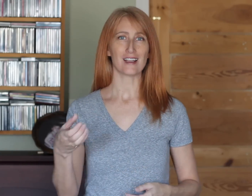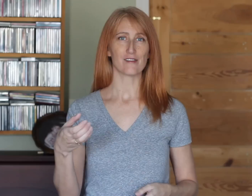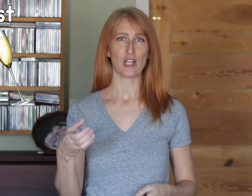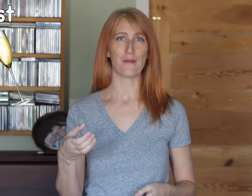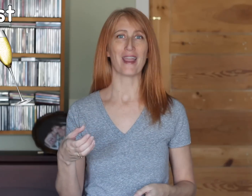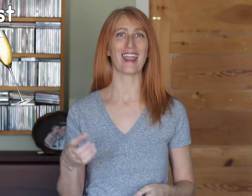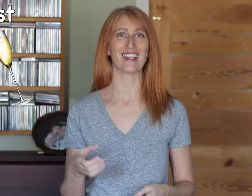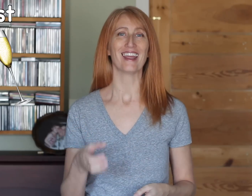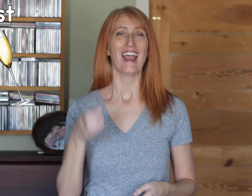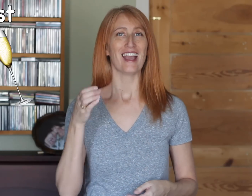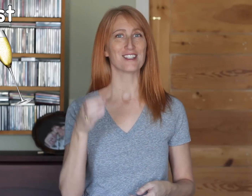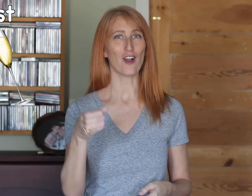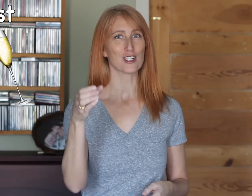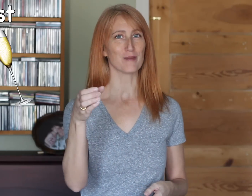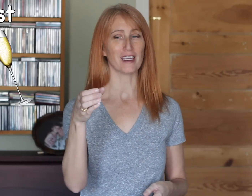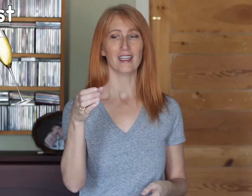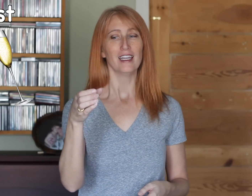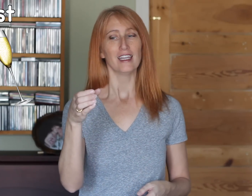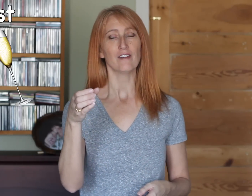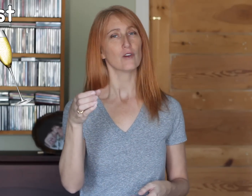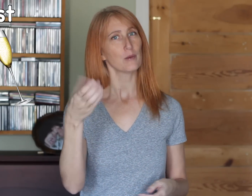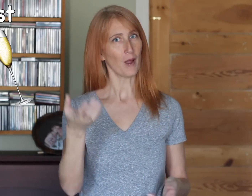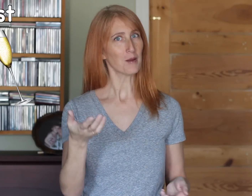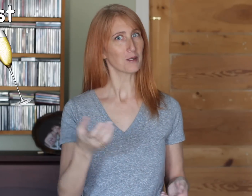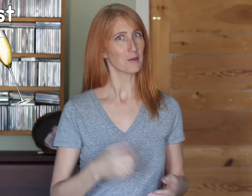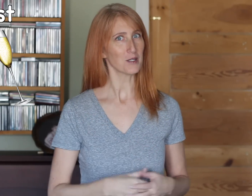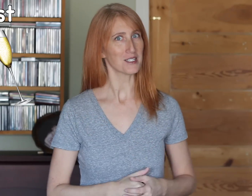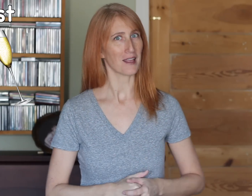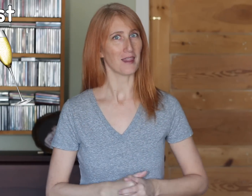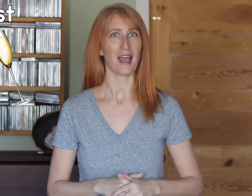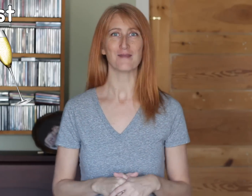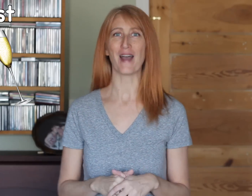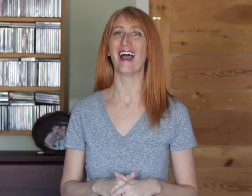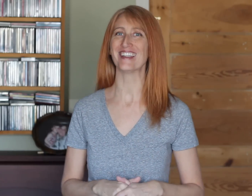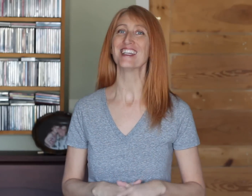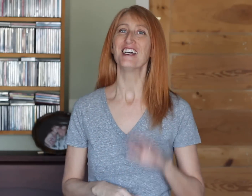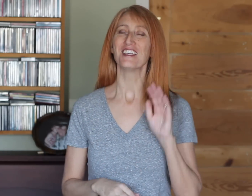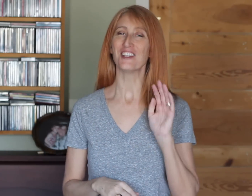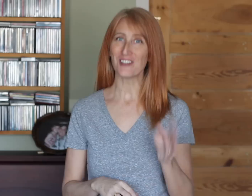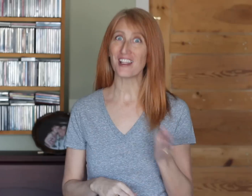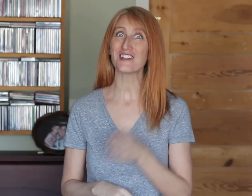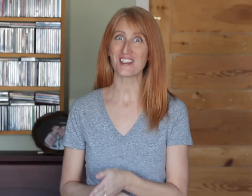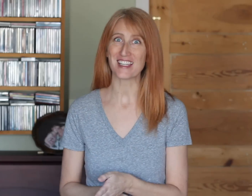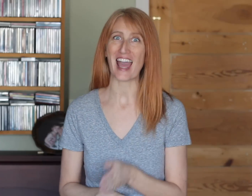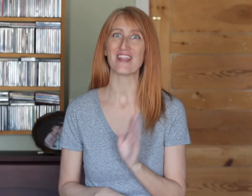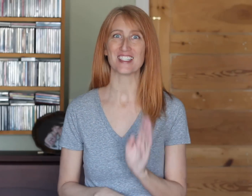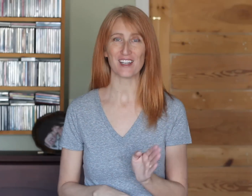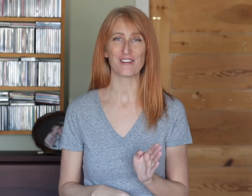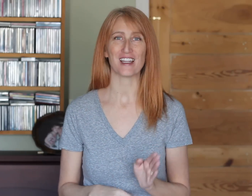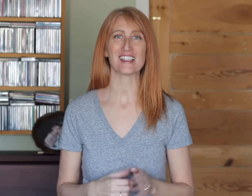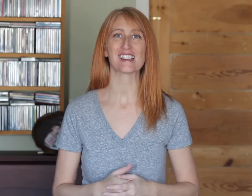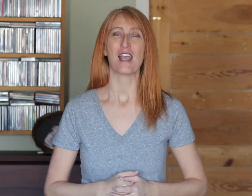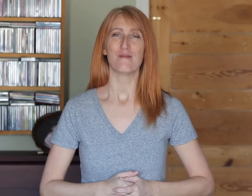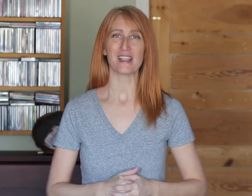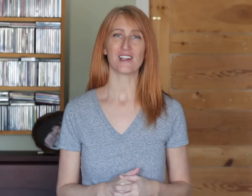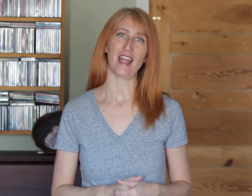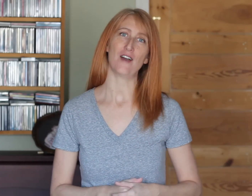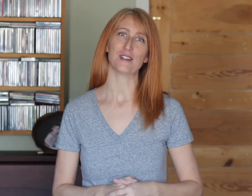of champagne and toast me, even though I probably really appreciate that, but you will understand the difference based on how it's